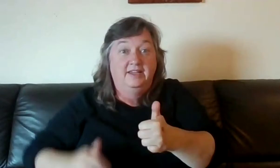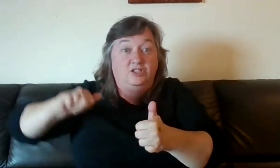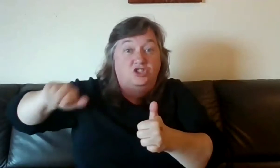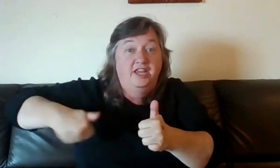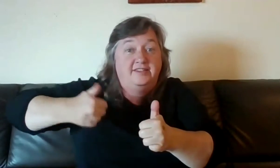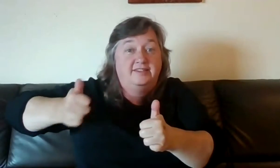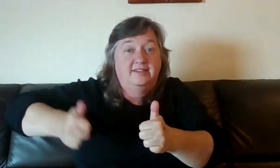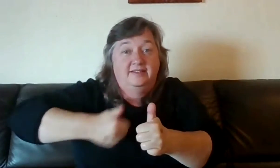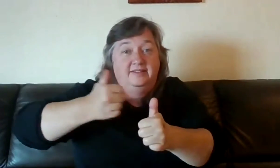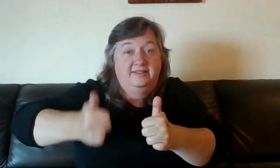Chase.